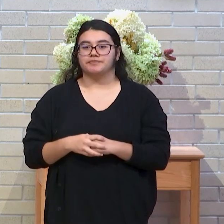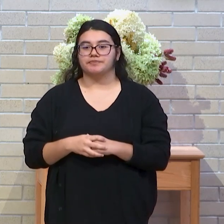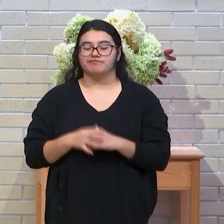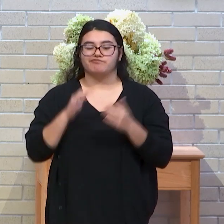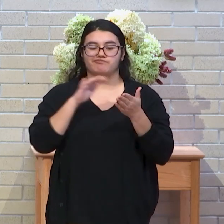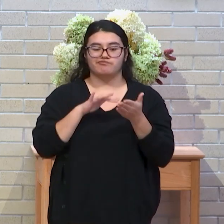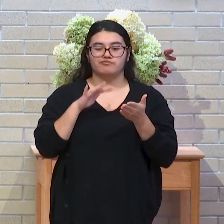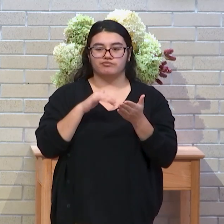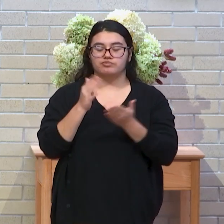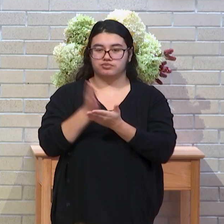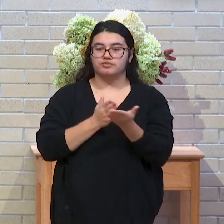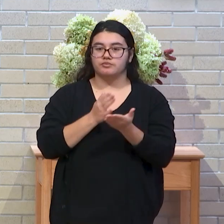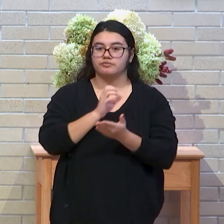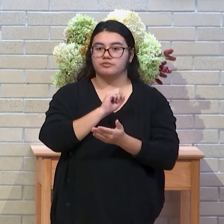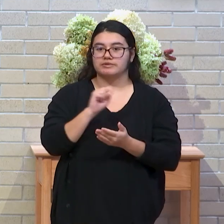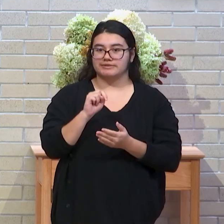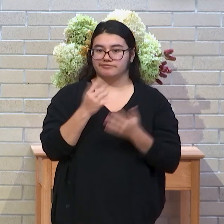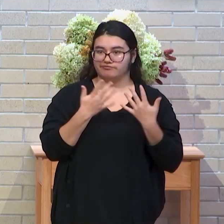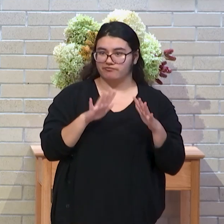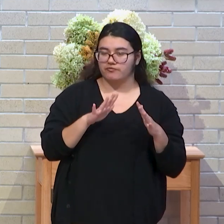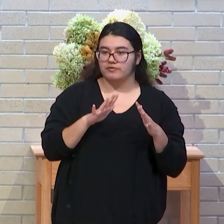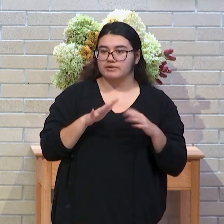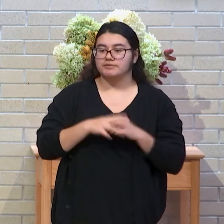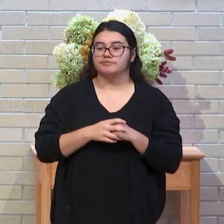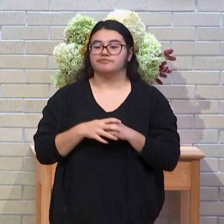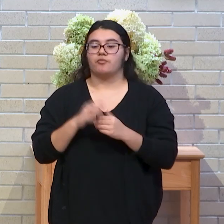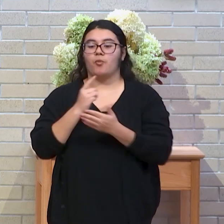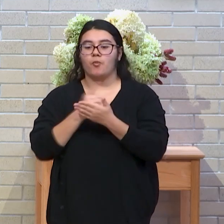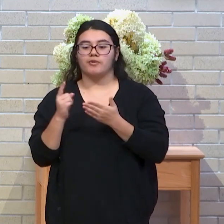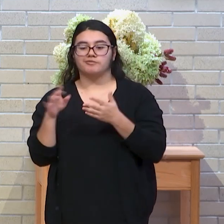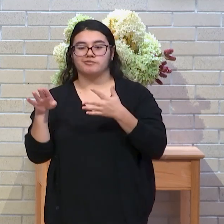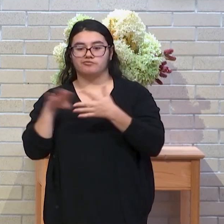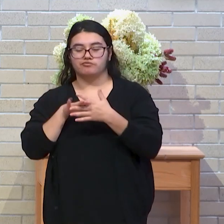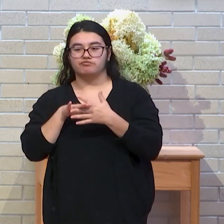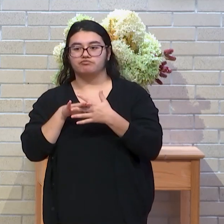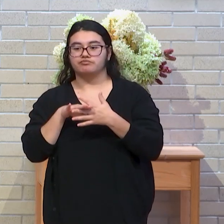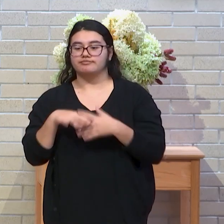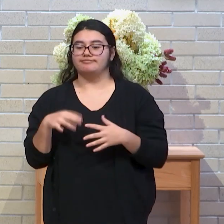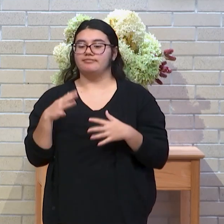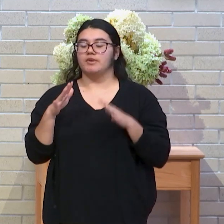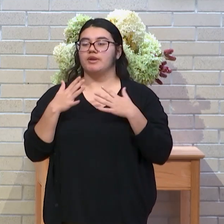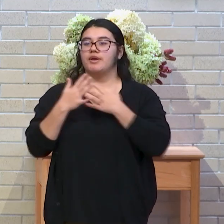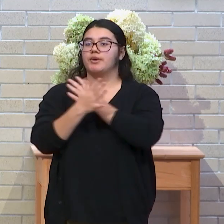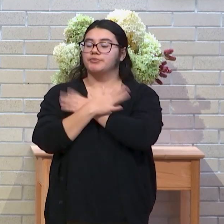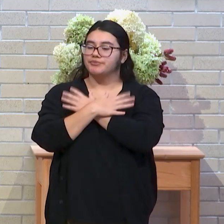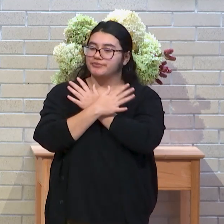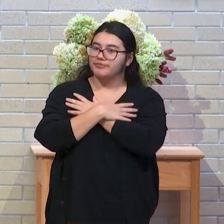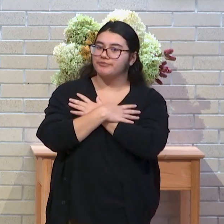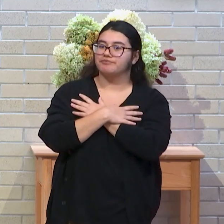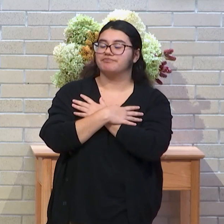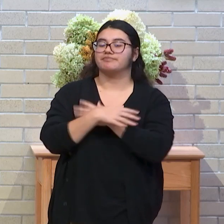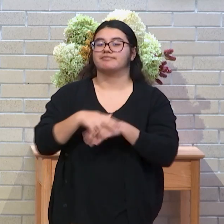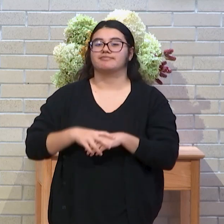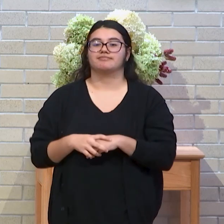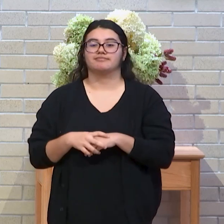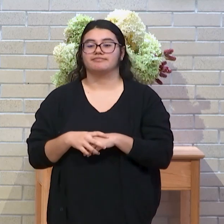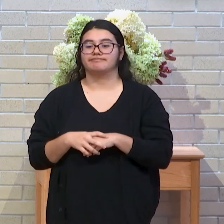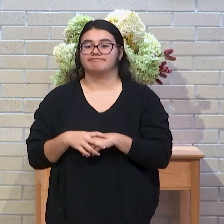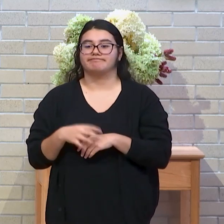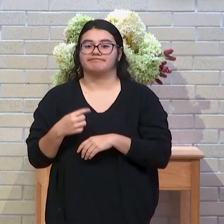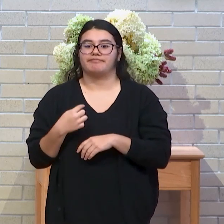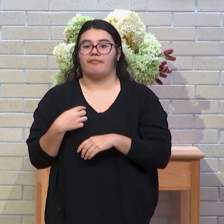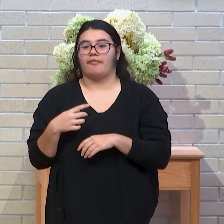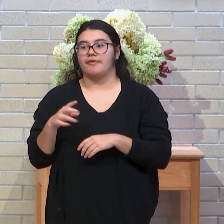travel, and enjoy our time together as a full group before we split up. The week was amazing, one of the highlights of SST. We visited the Serengeti, we